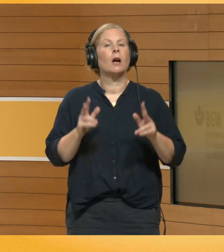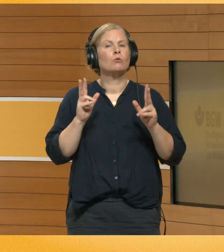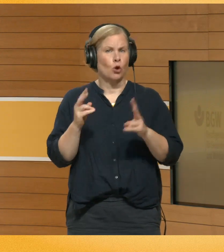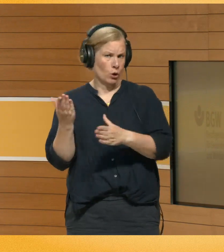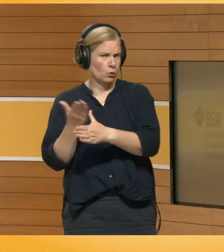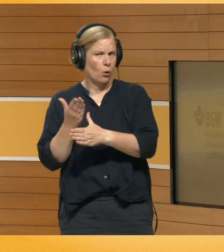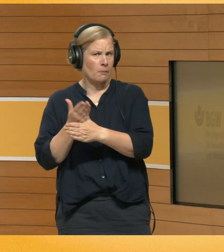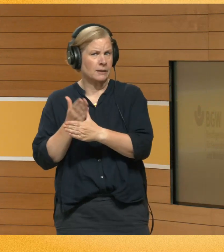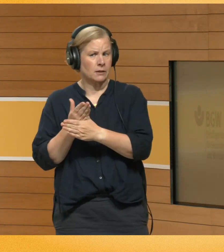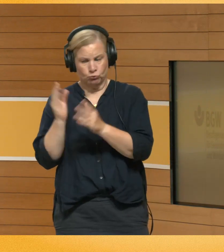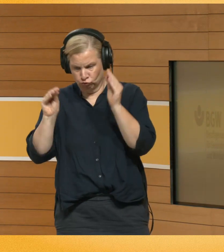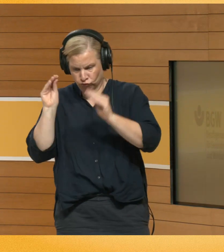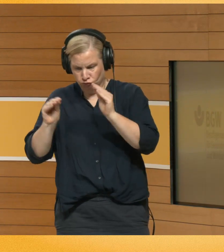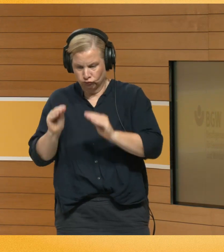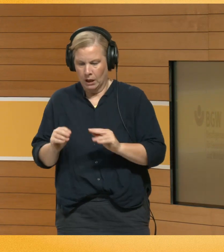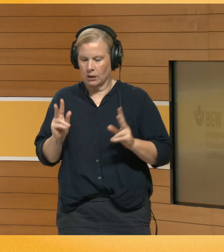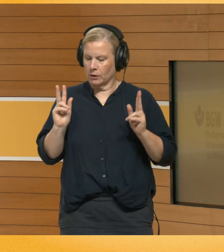We are still